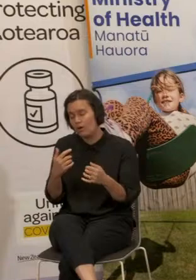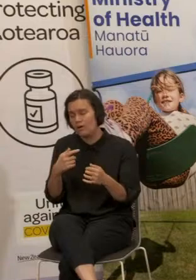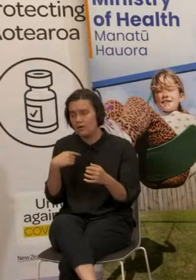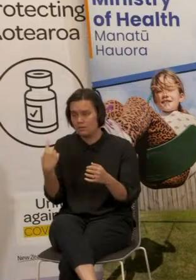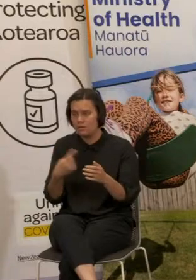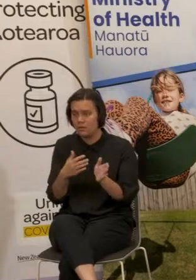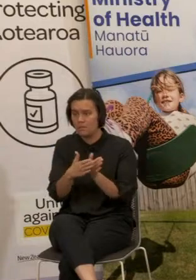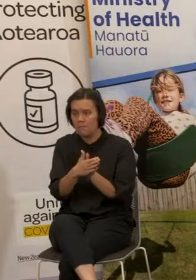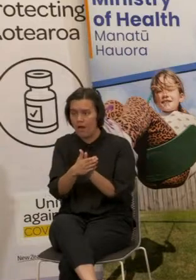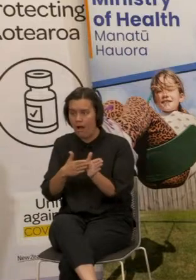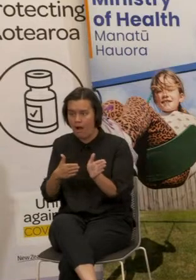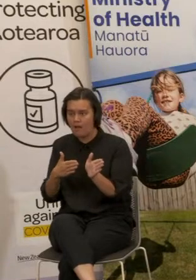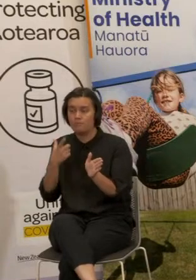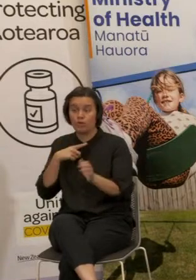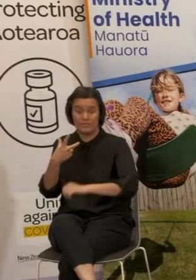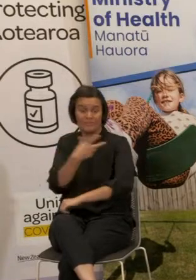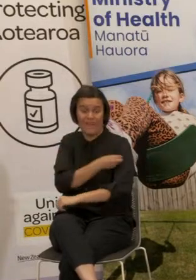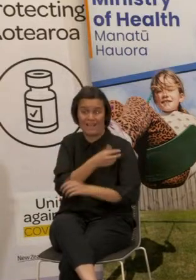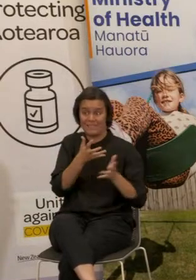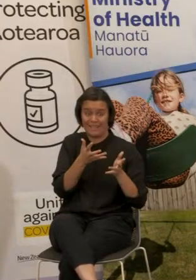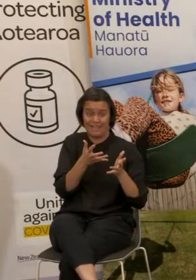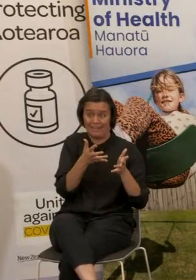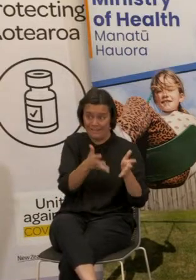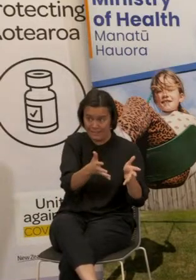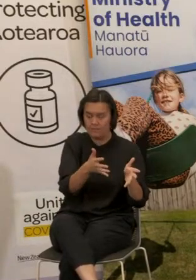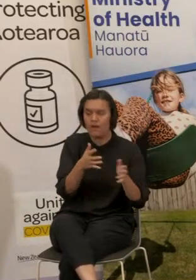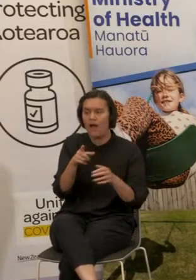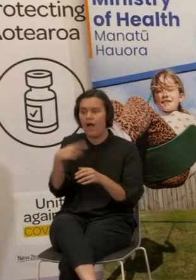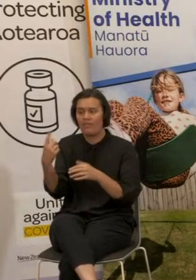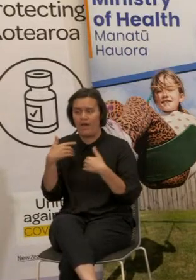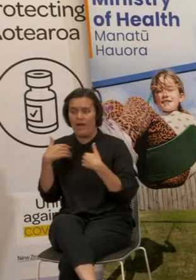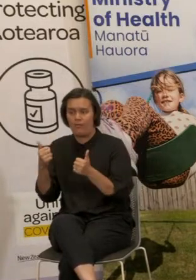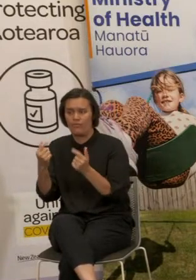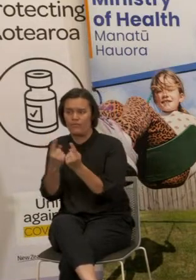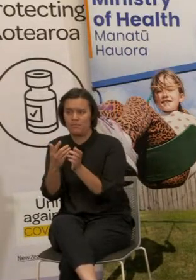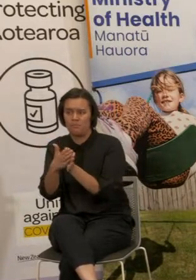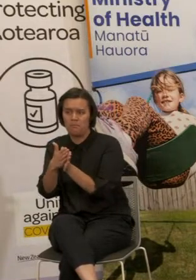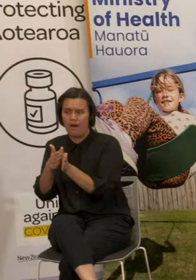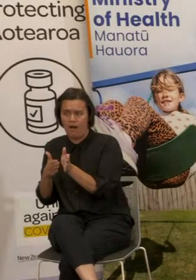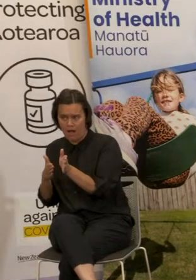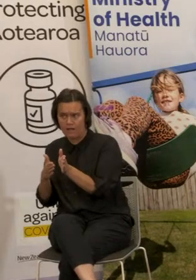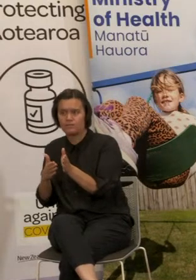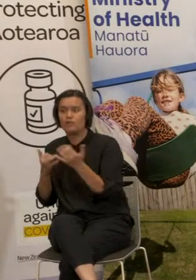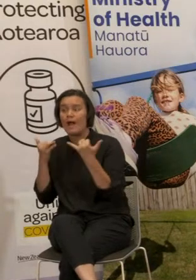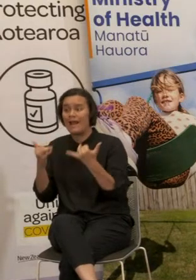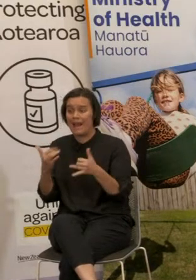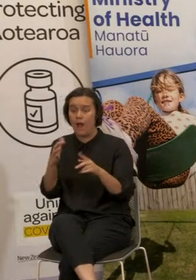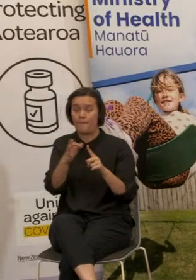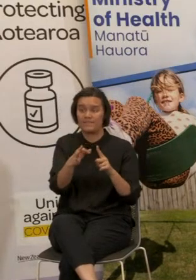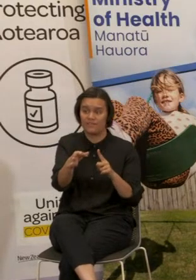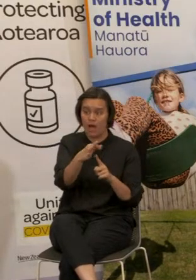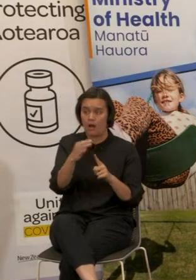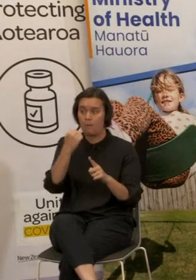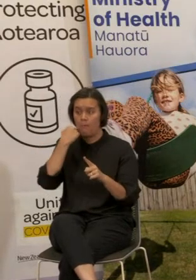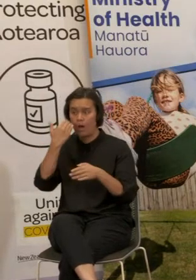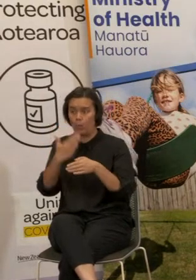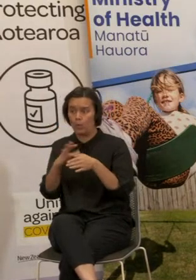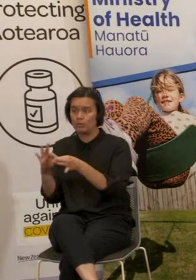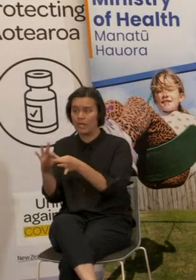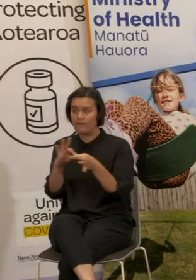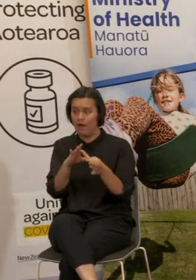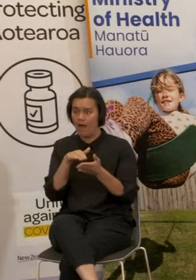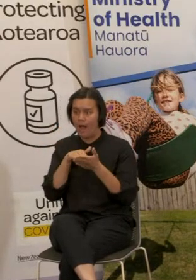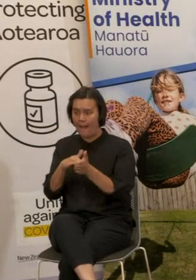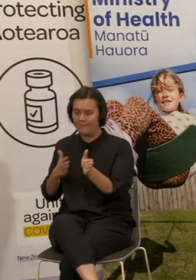on screening, they're working really closely together, and it's part of the reason why we are being so successful in those communities. Because if you look